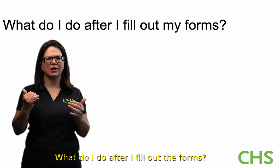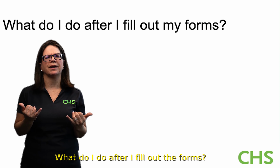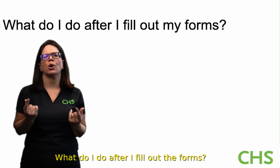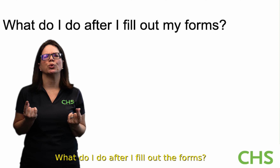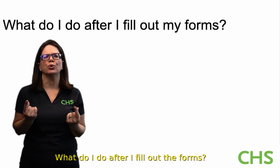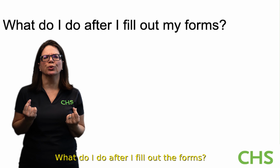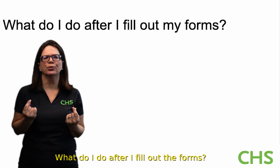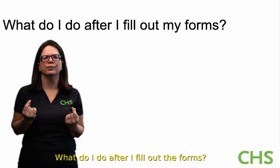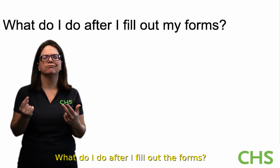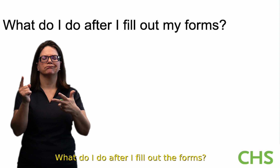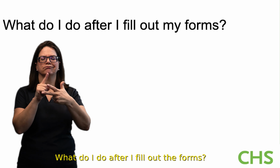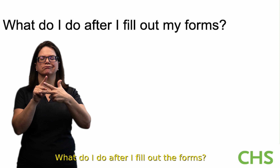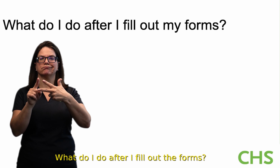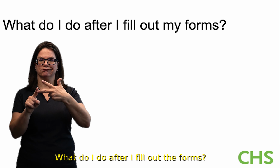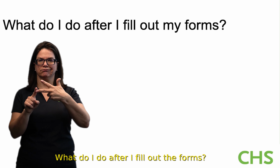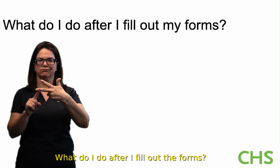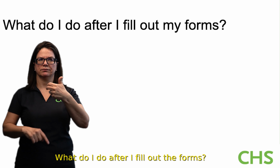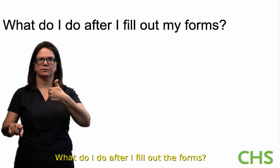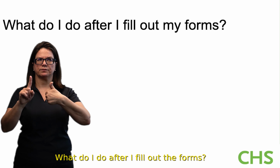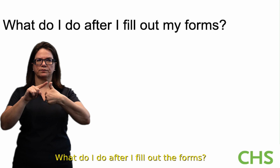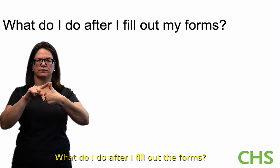What do I do after I fill out the forms?